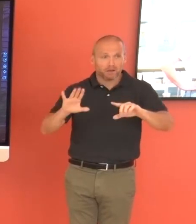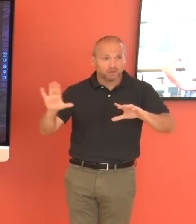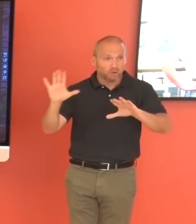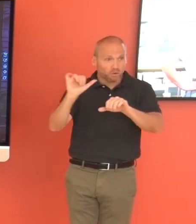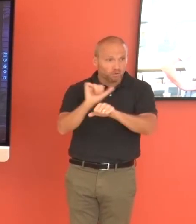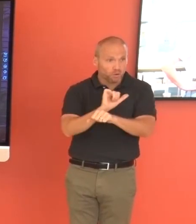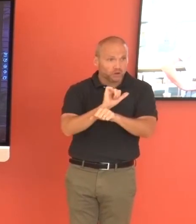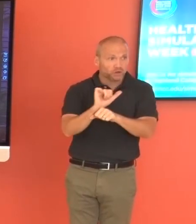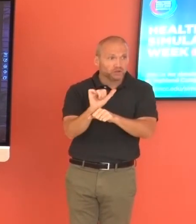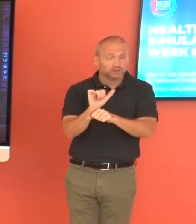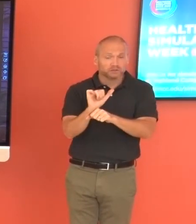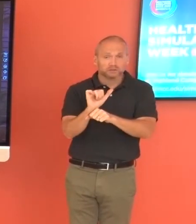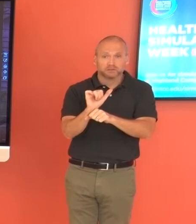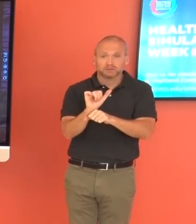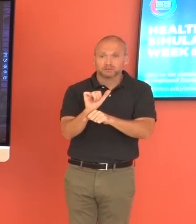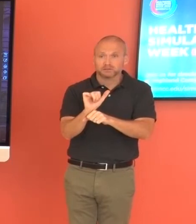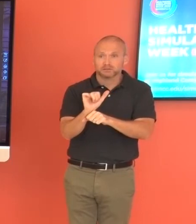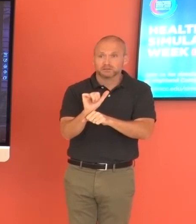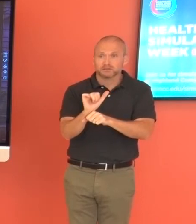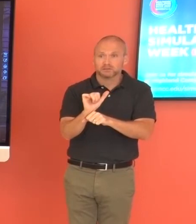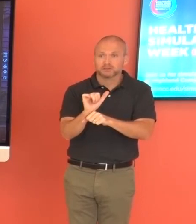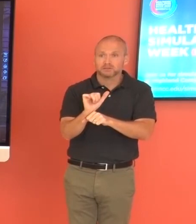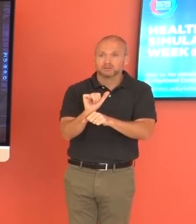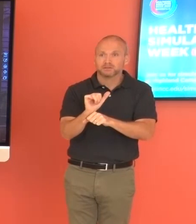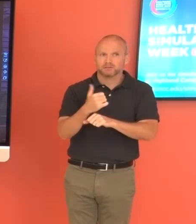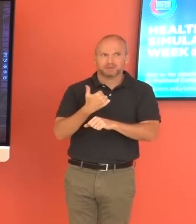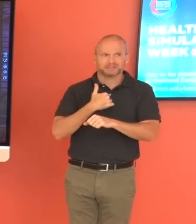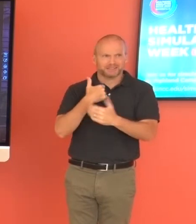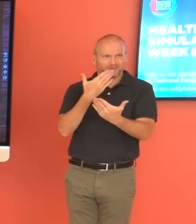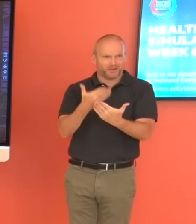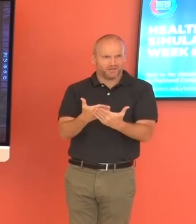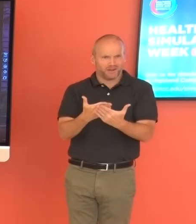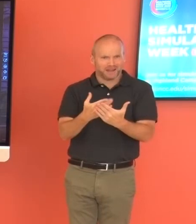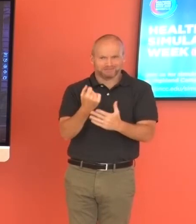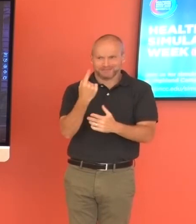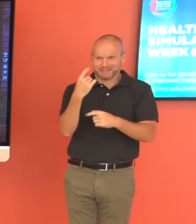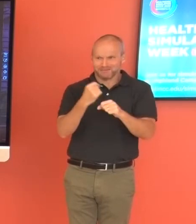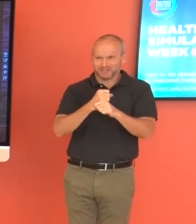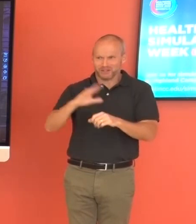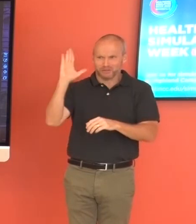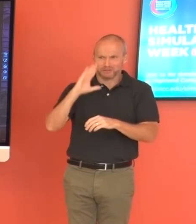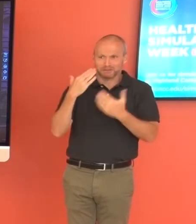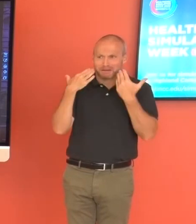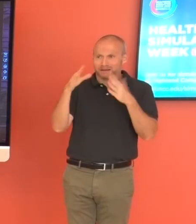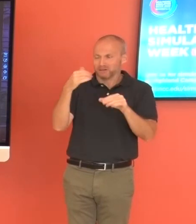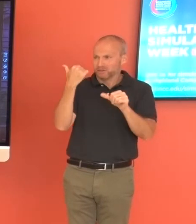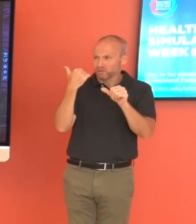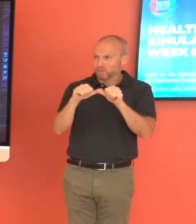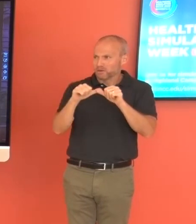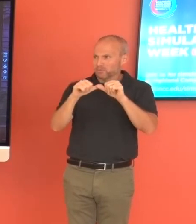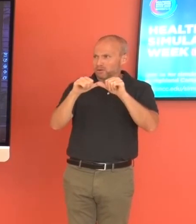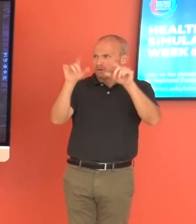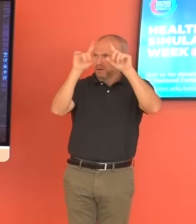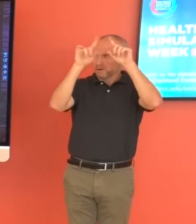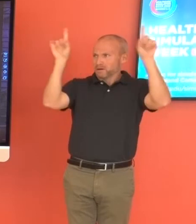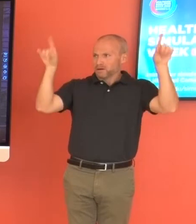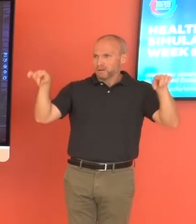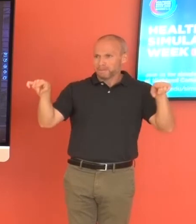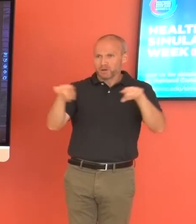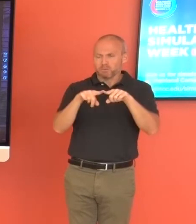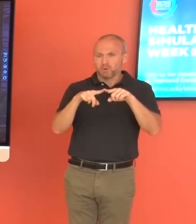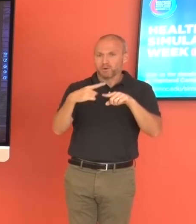doing. You know, it was when I came here 11 years ago, I don't know if you remember the billboard that came up and